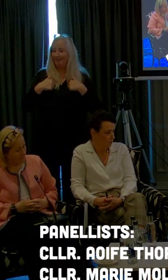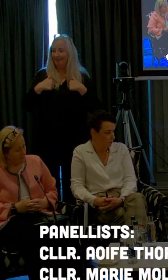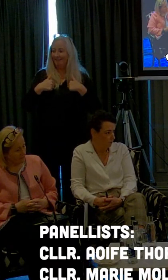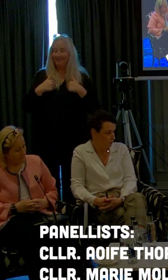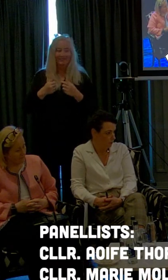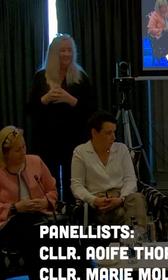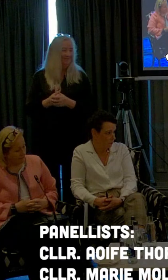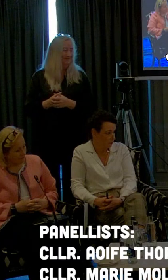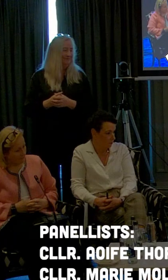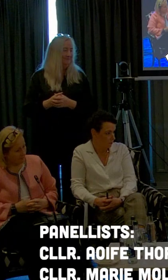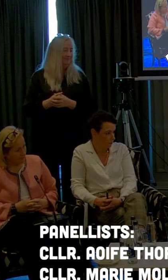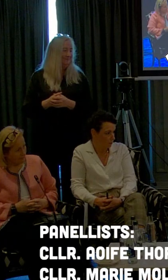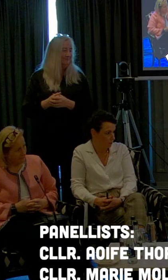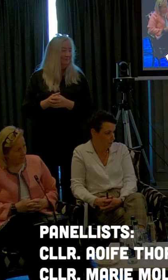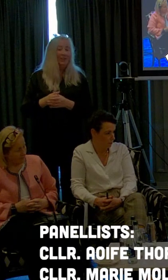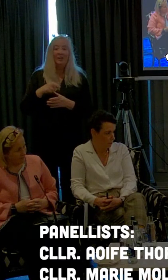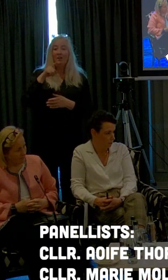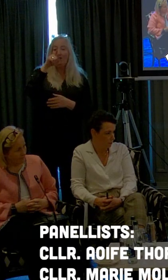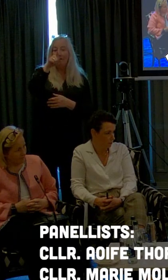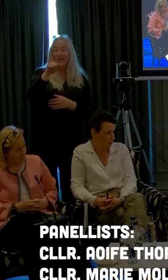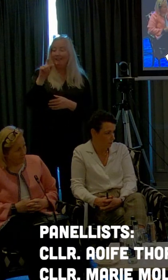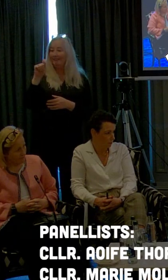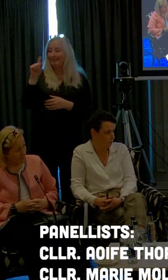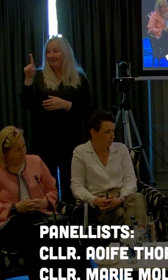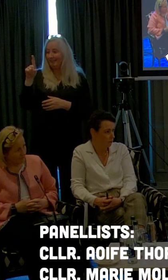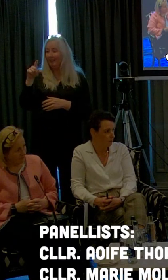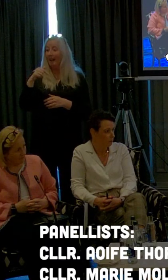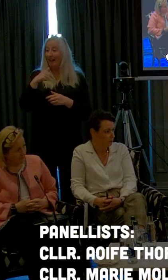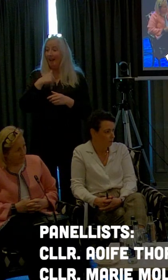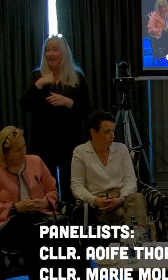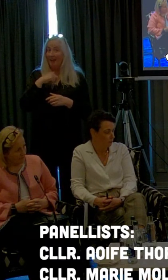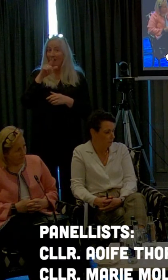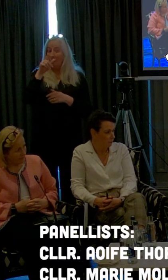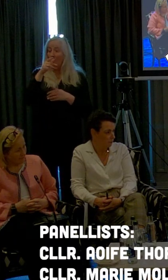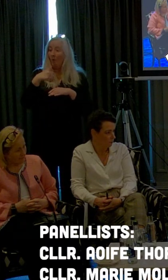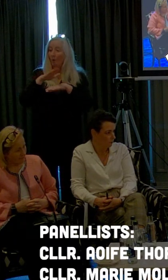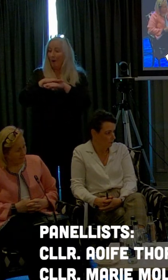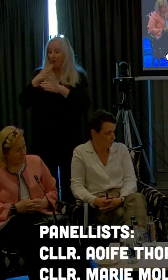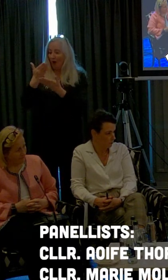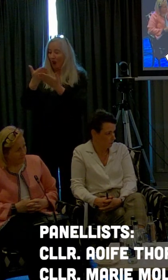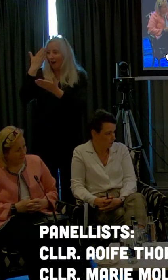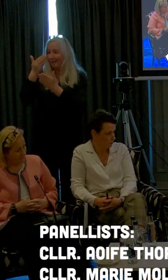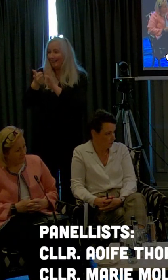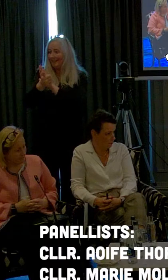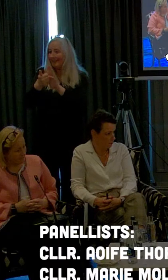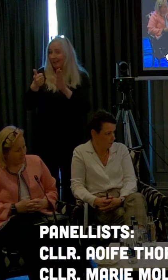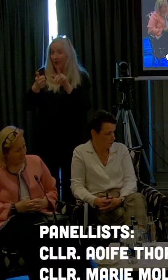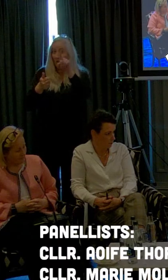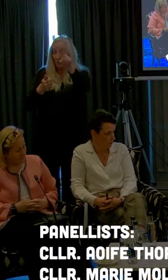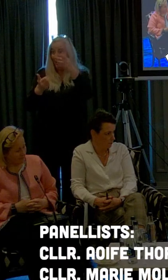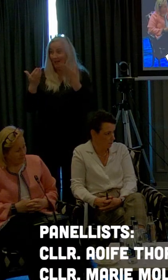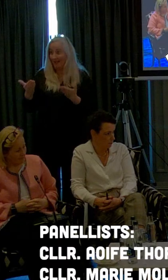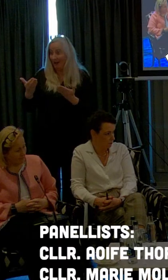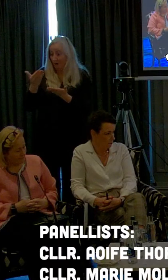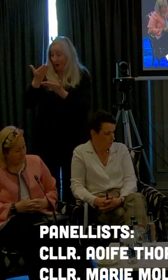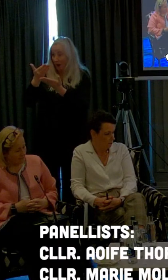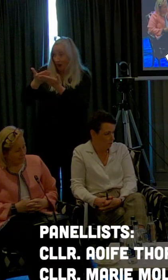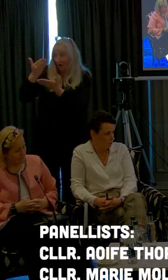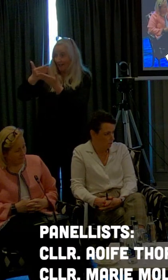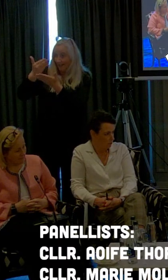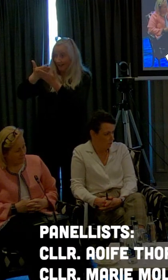to a TD. That's where I learned my skills, like you are learning them now. And I